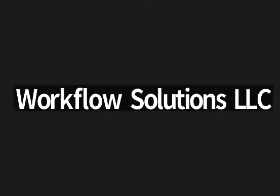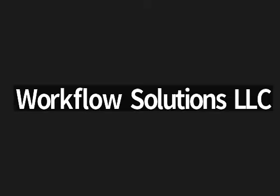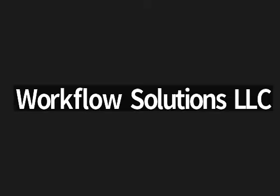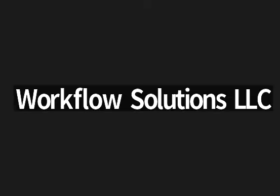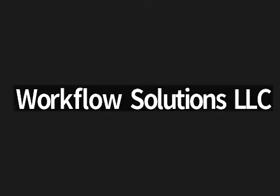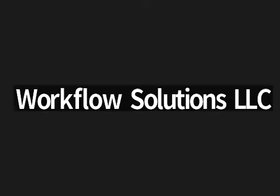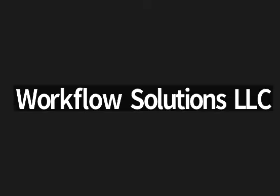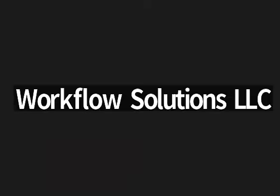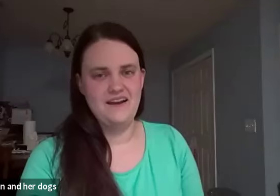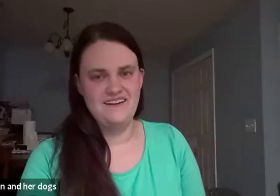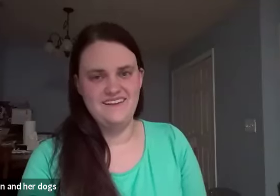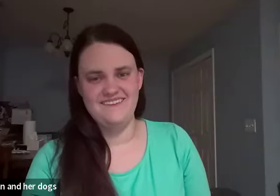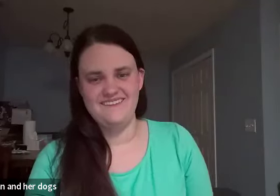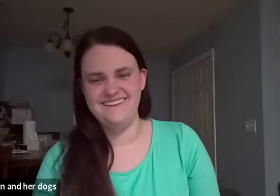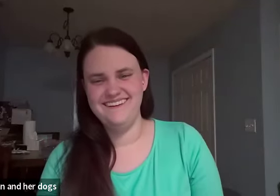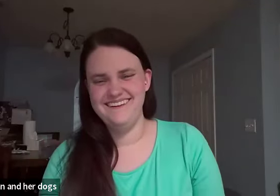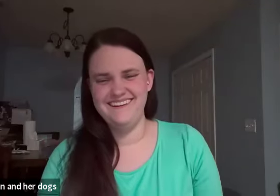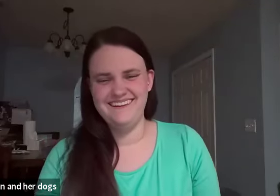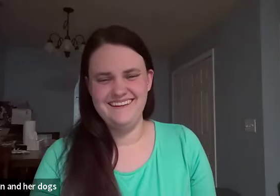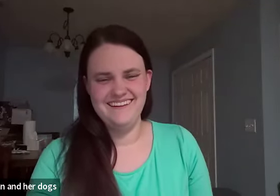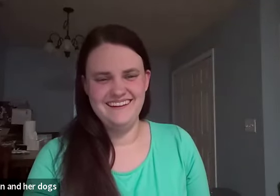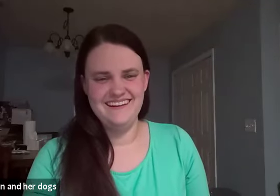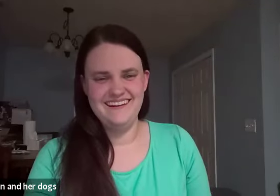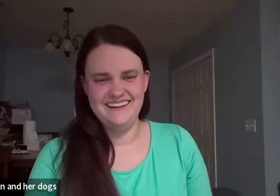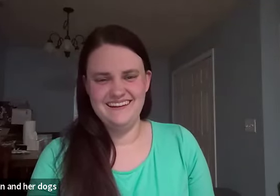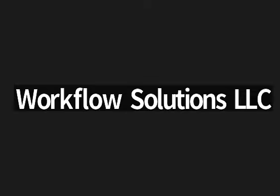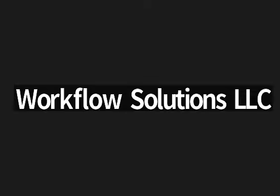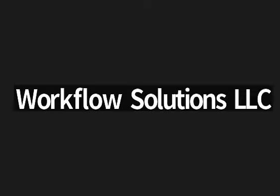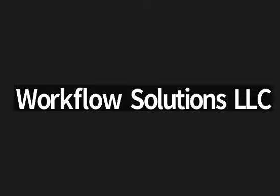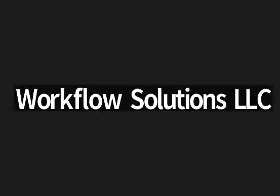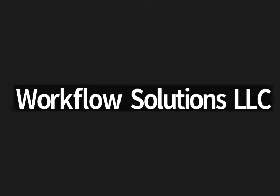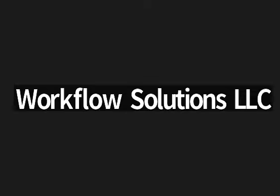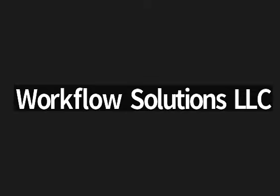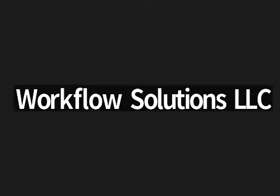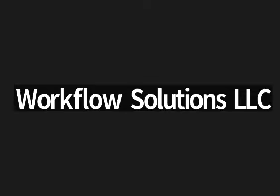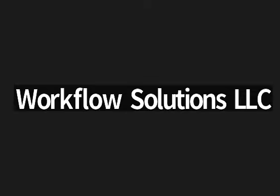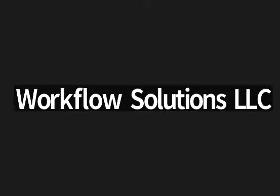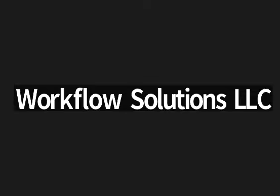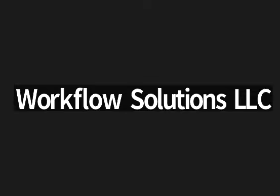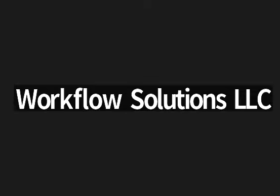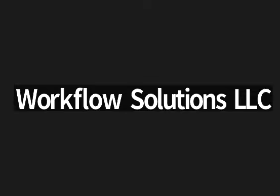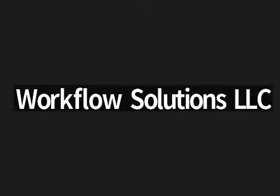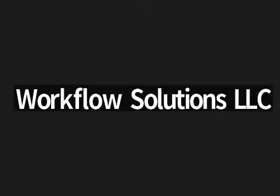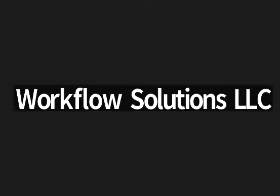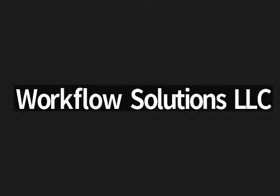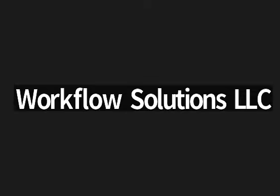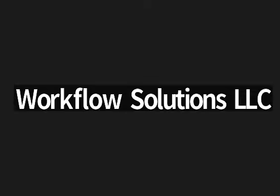name. Wow. More than except for Kaylee, she don't know what Kaylee, but Mhm. she signs